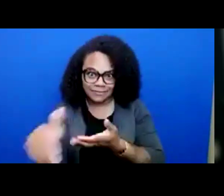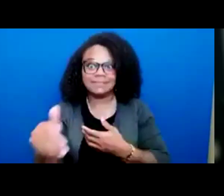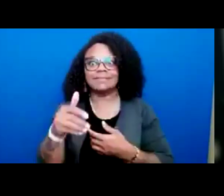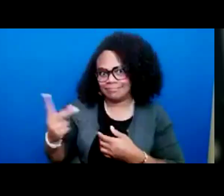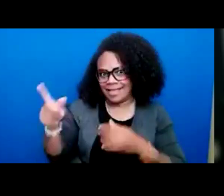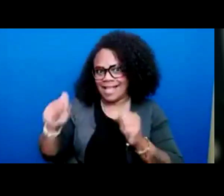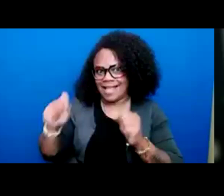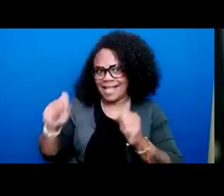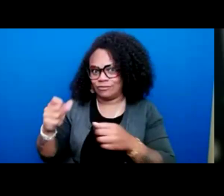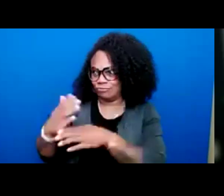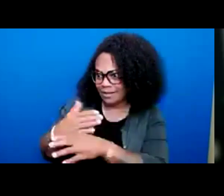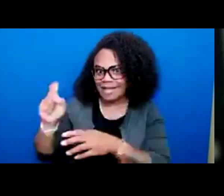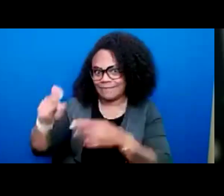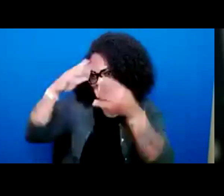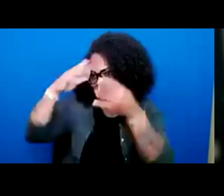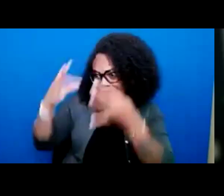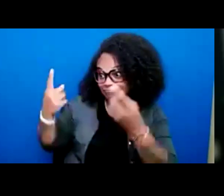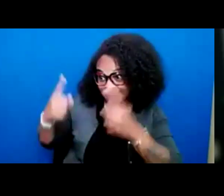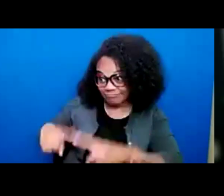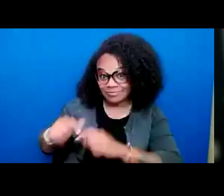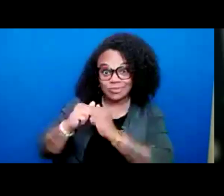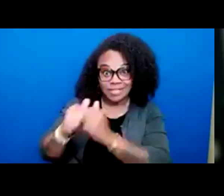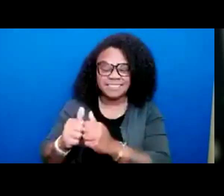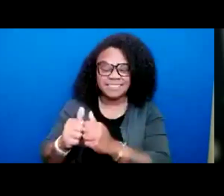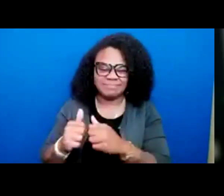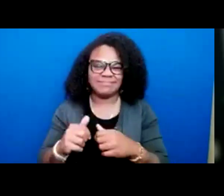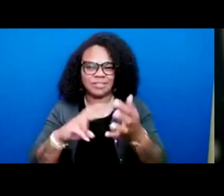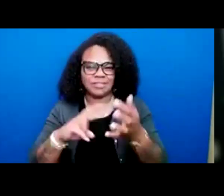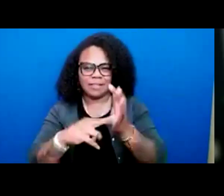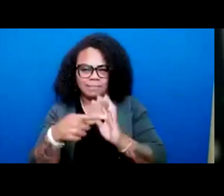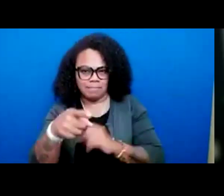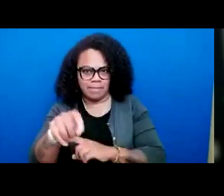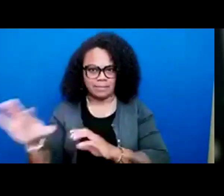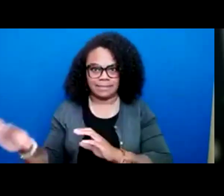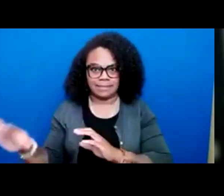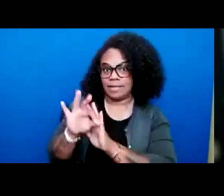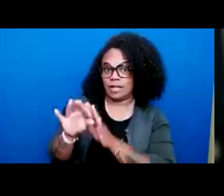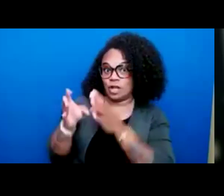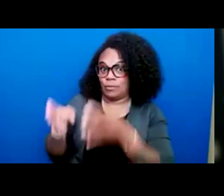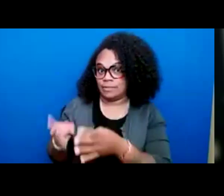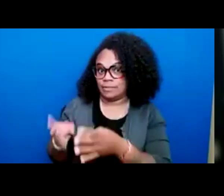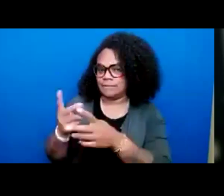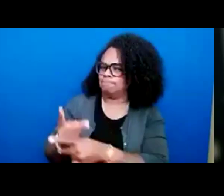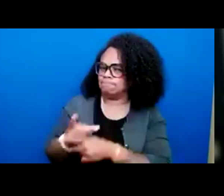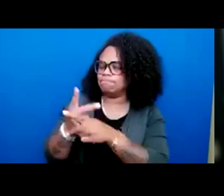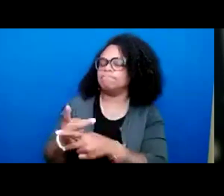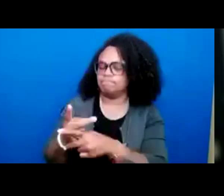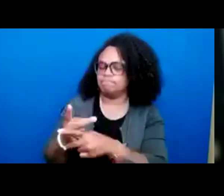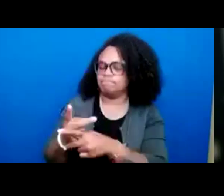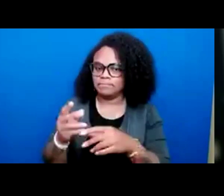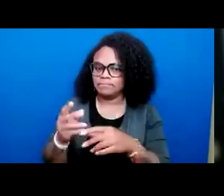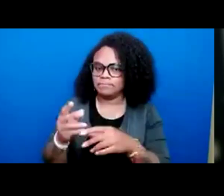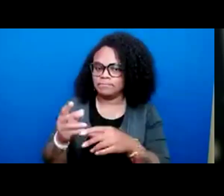needs to be done together. So choosing who that partner is in your business is very,